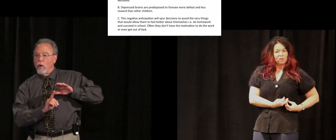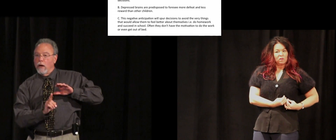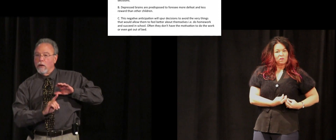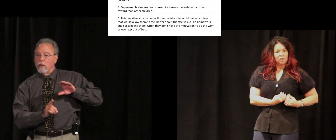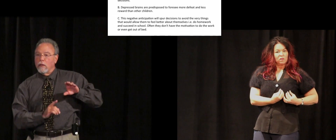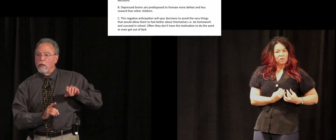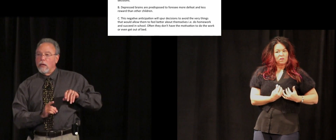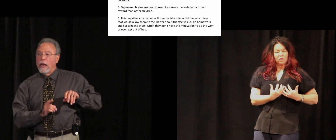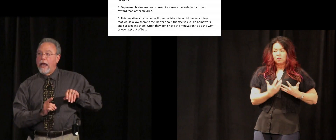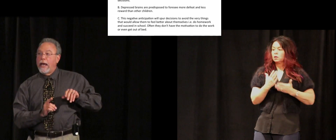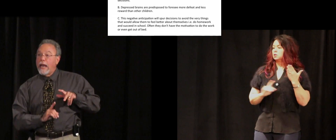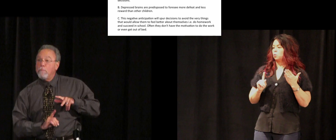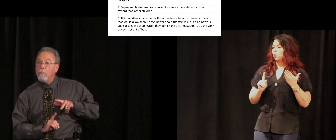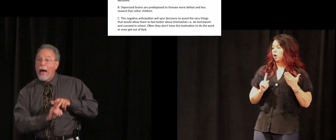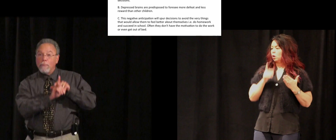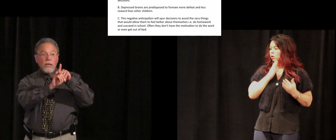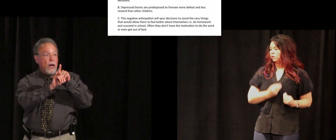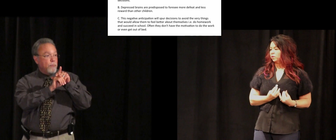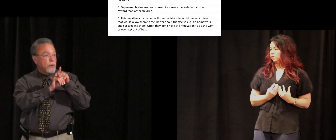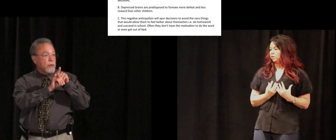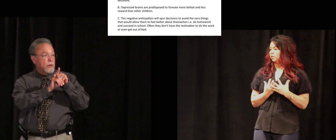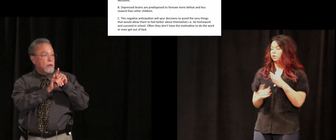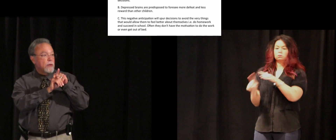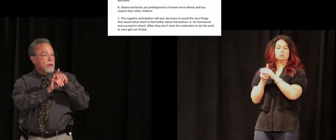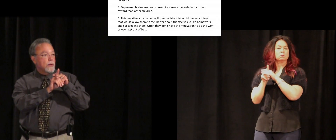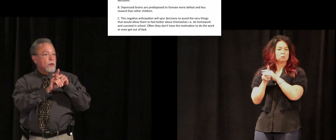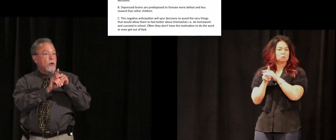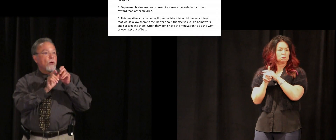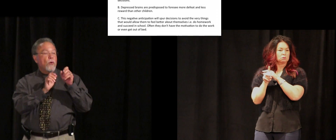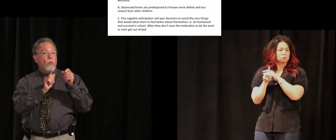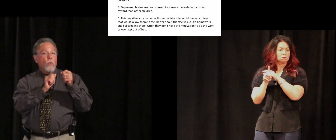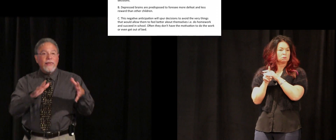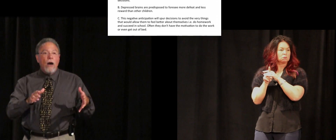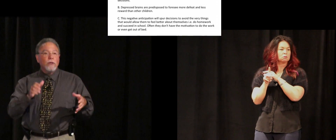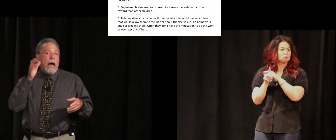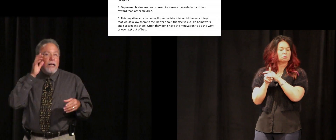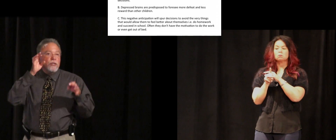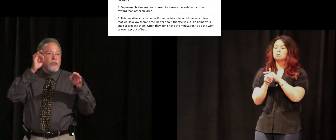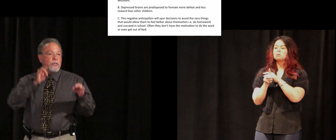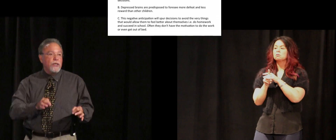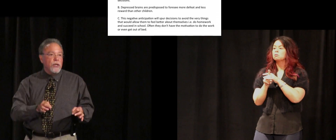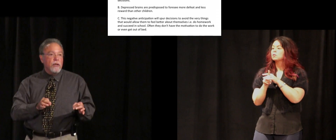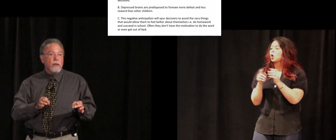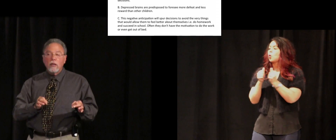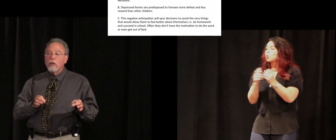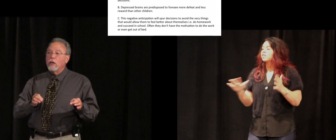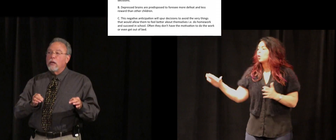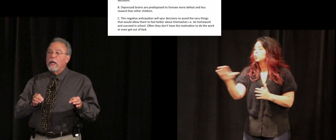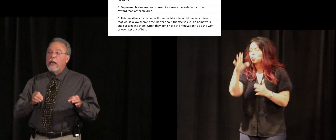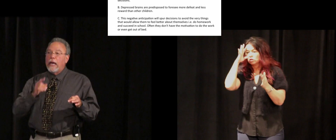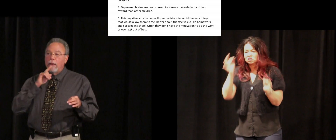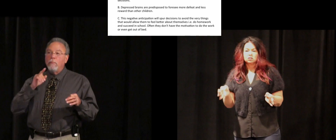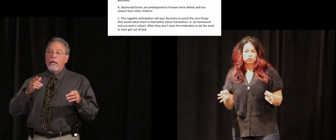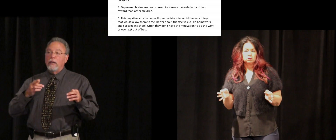difficulty at home. Not because it was caused there, but because it resides in the home. It's